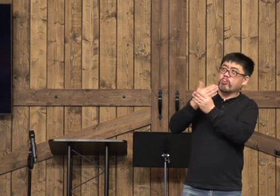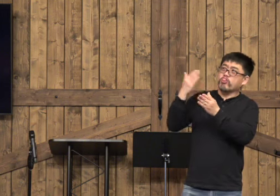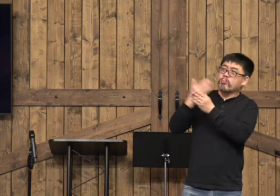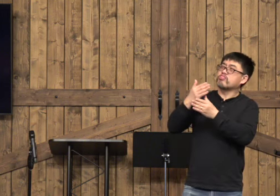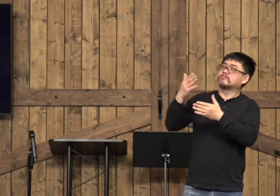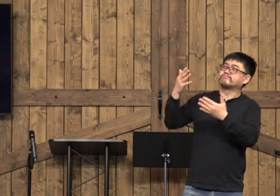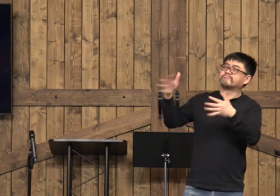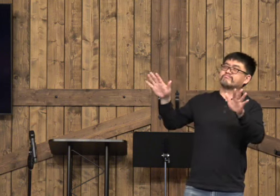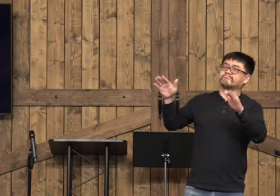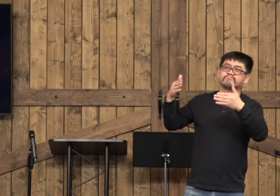be our priority